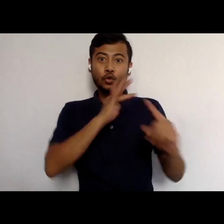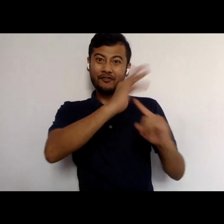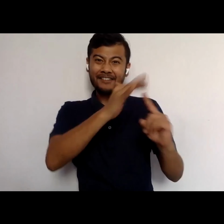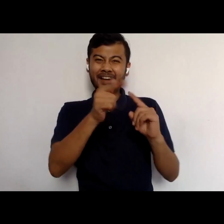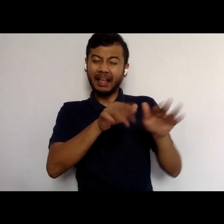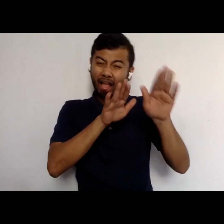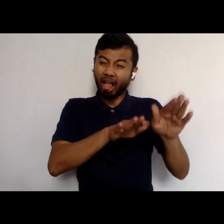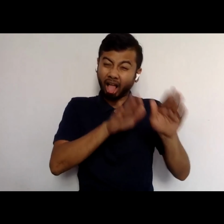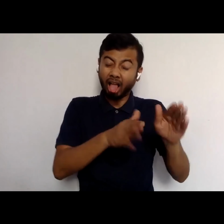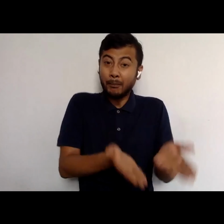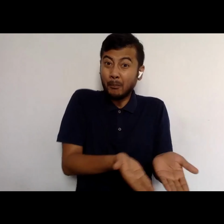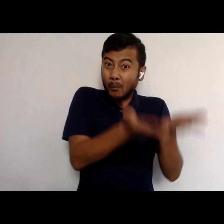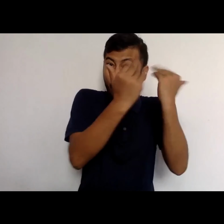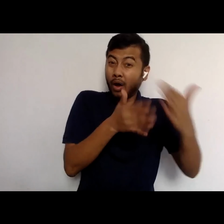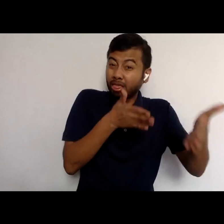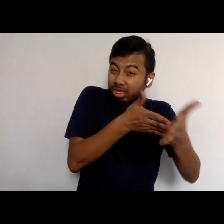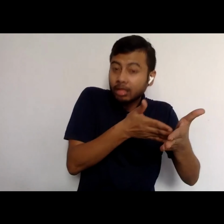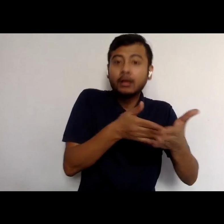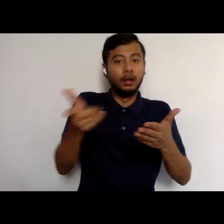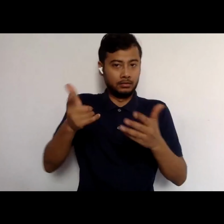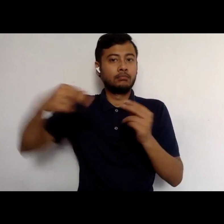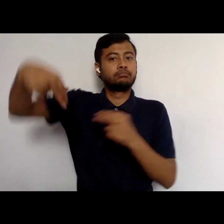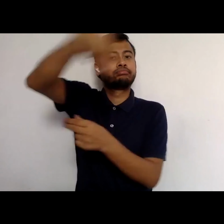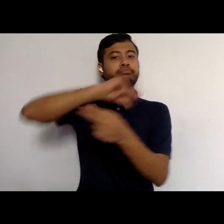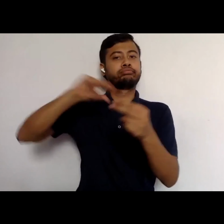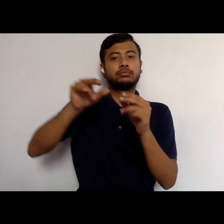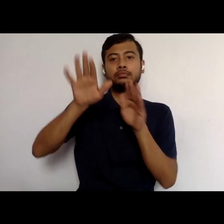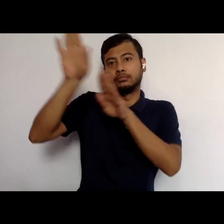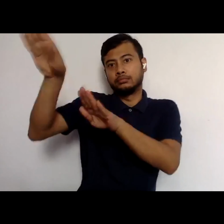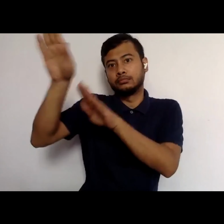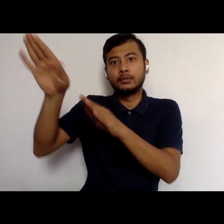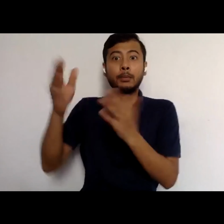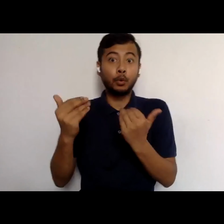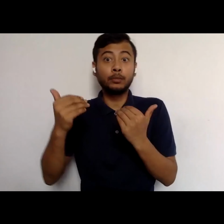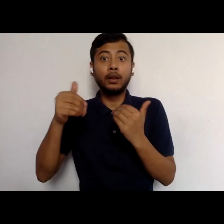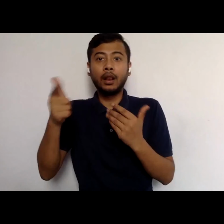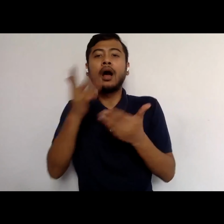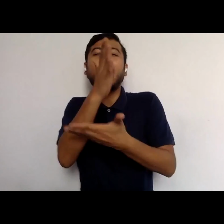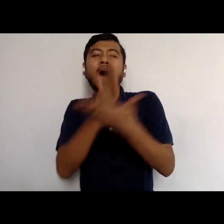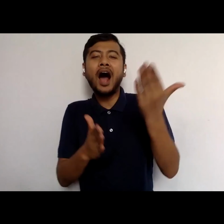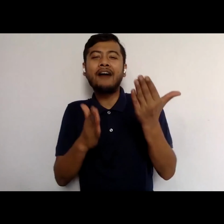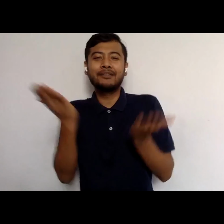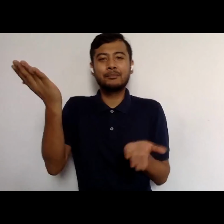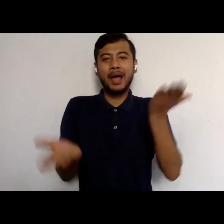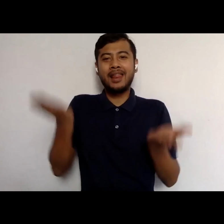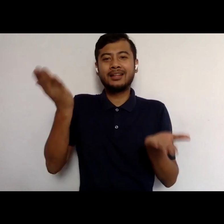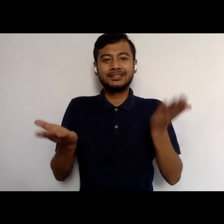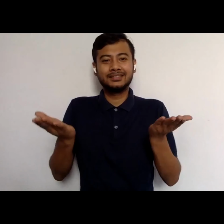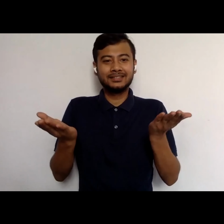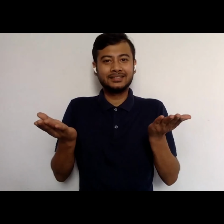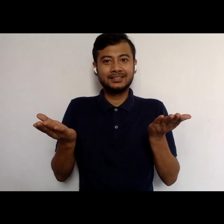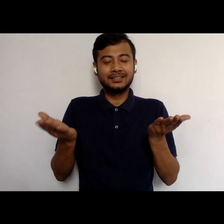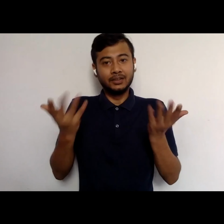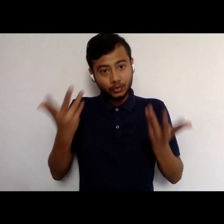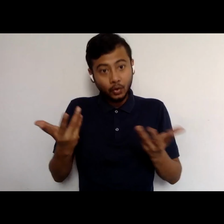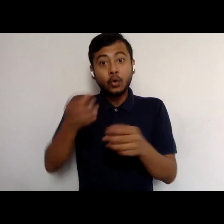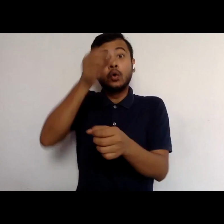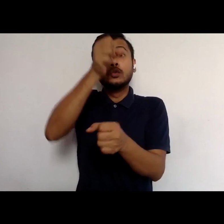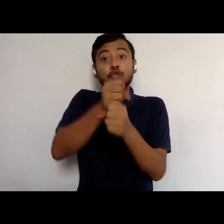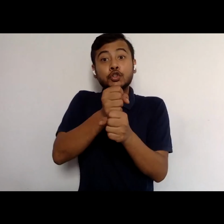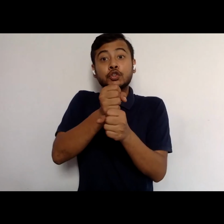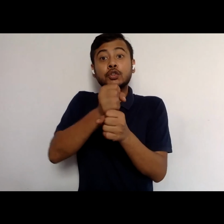made suitable recommendations in this regard also. And, you know, for facilitating use of V-set based networks for